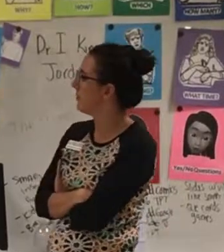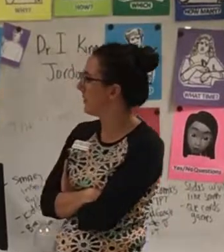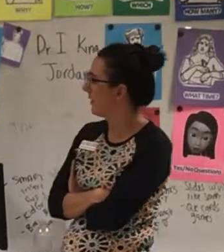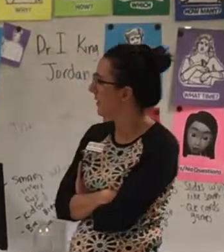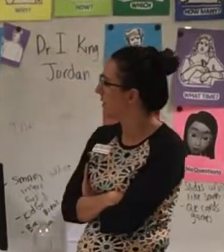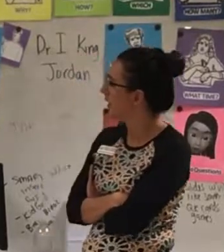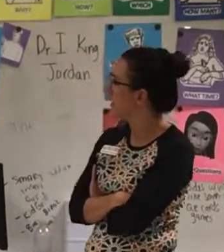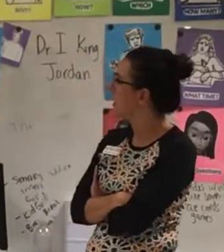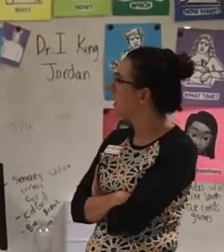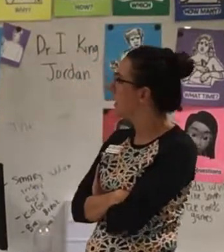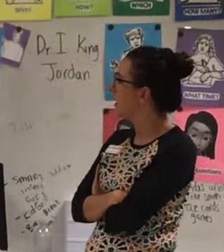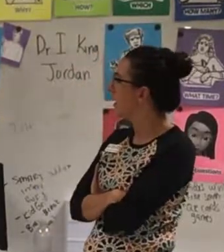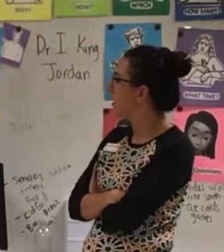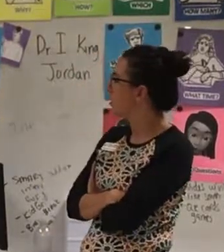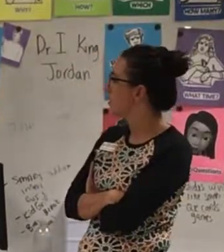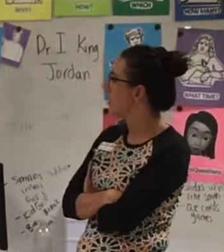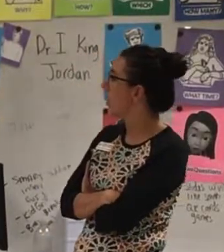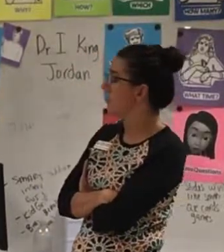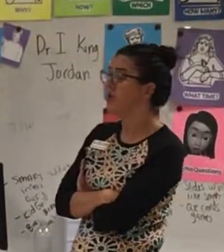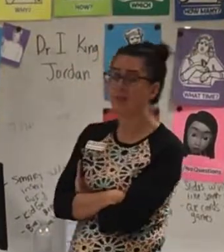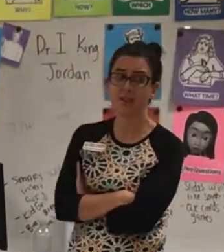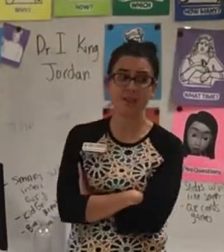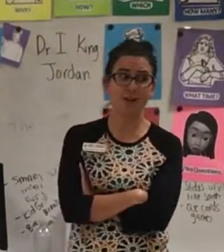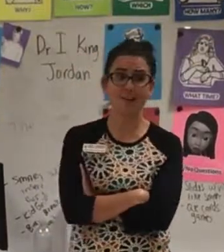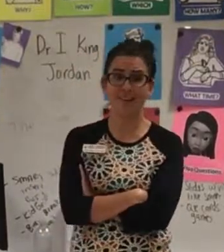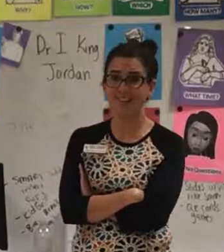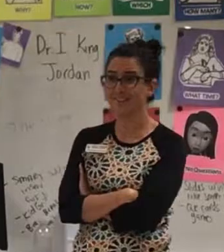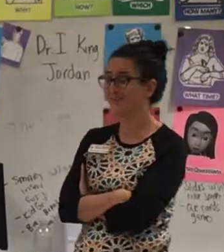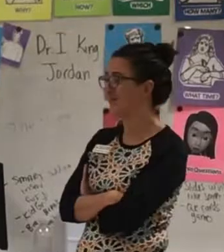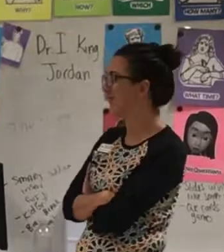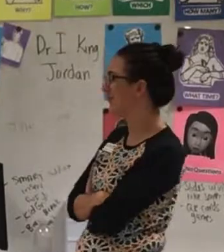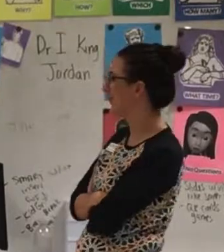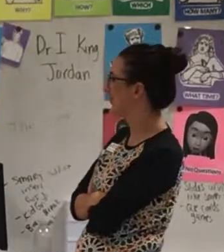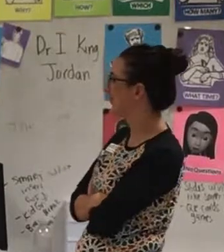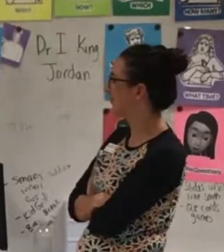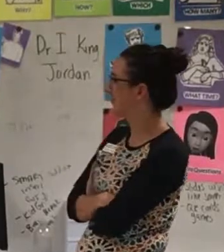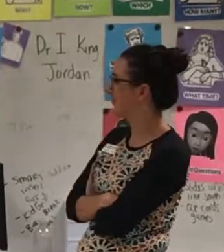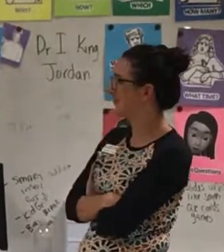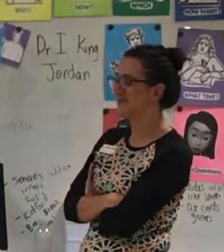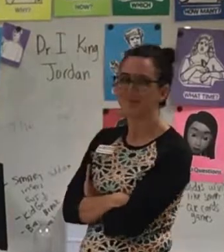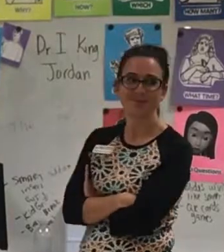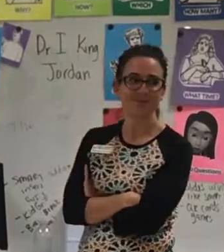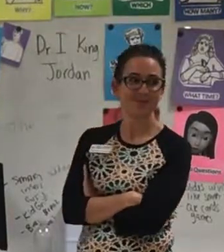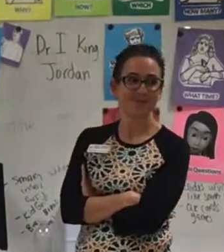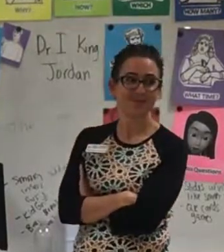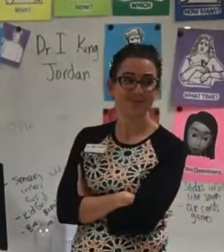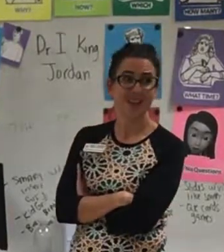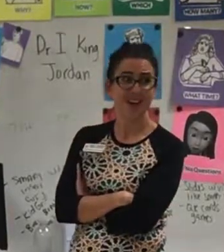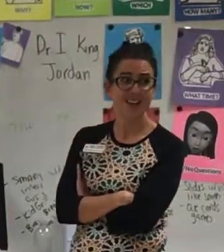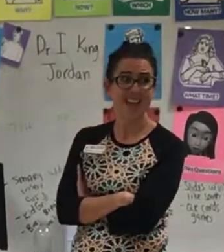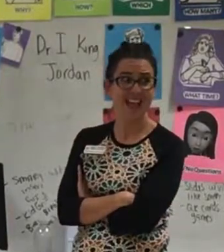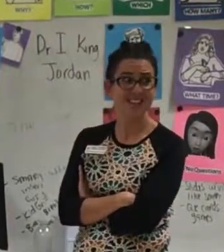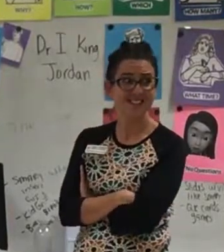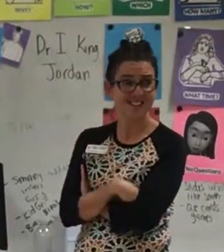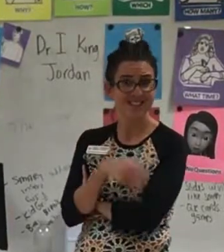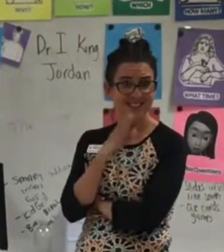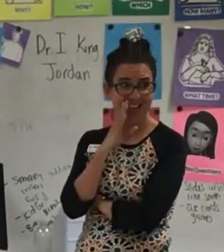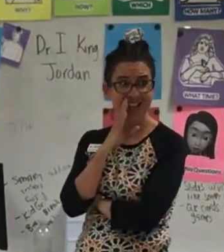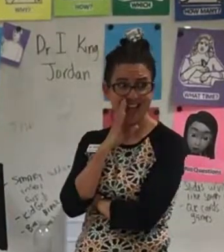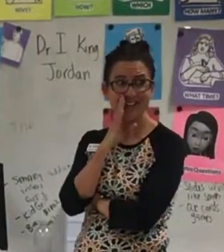be Bro, that's pretty good. We did swapped. pretty You good. did, y'all did 1 and awesome. 2. What about So 1? Did we do the five- best? five- One to Somebody- three. somebody- One,